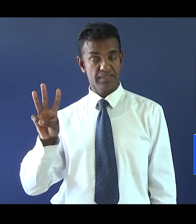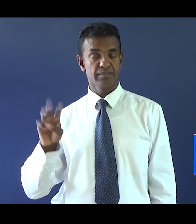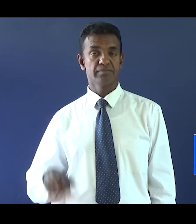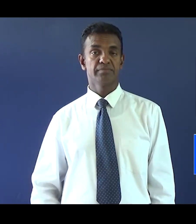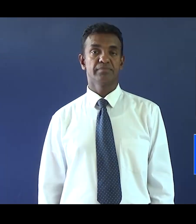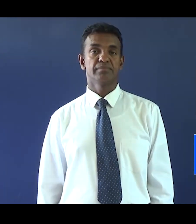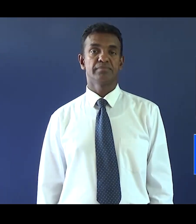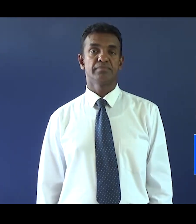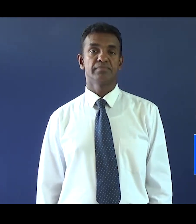consented approval.